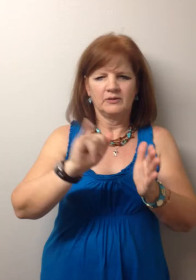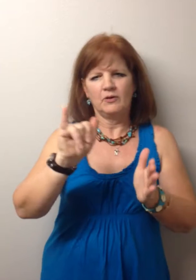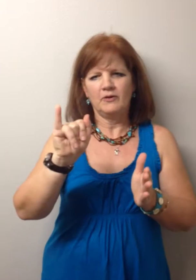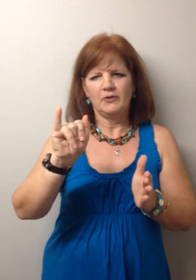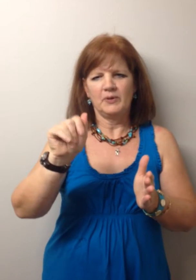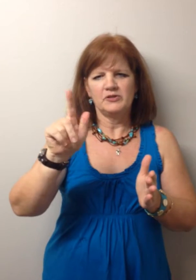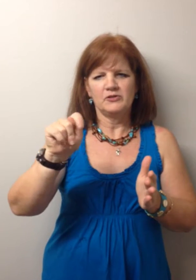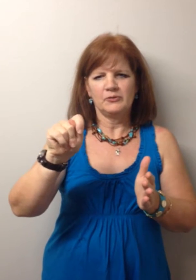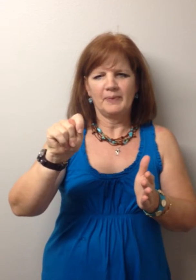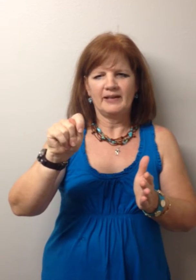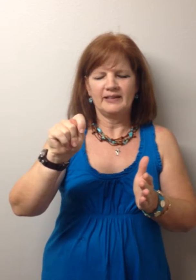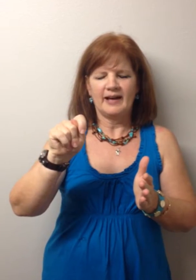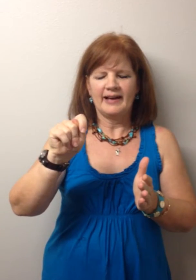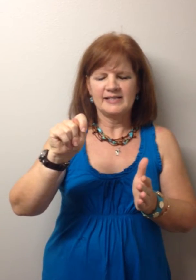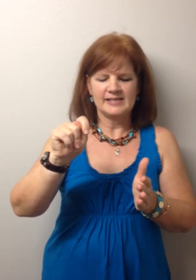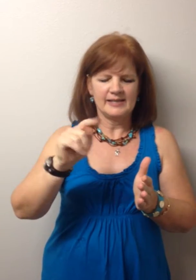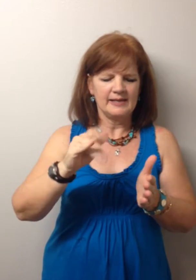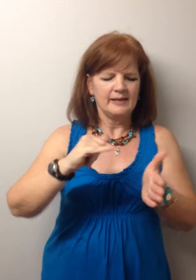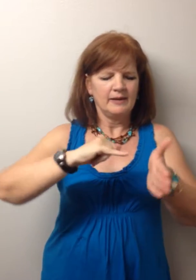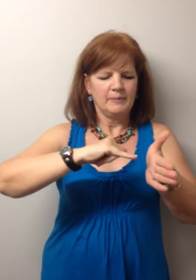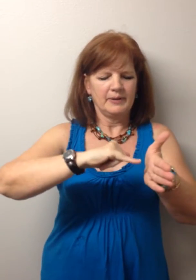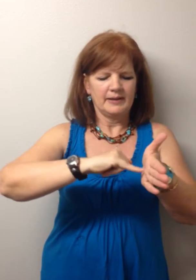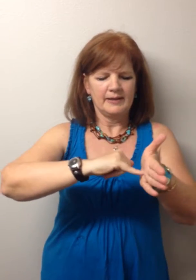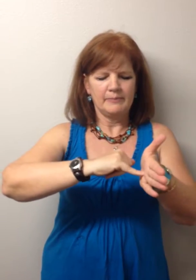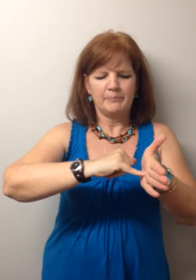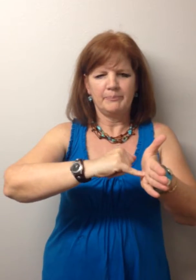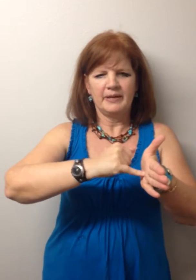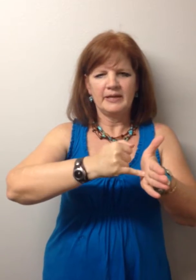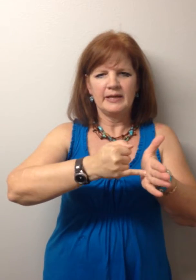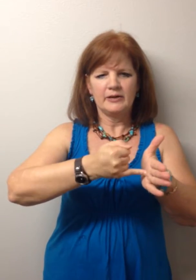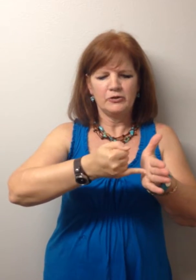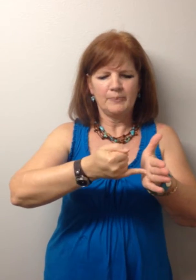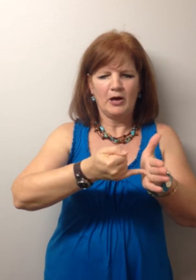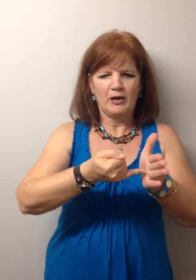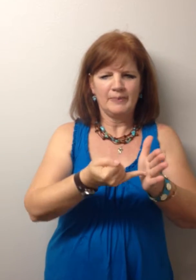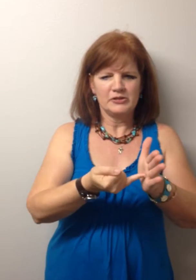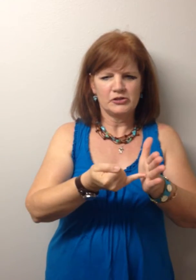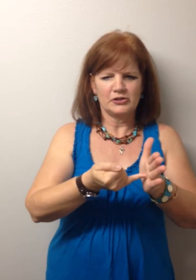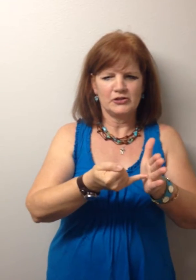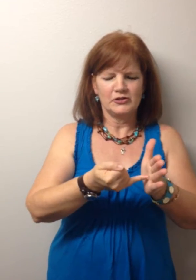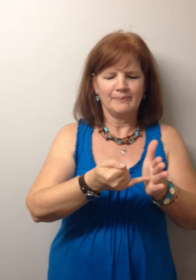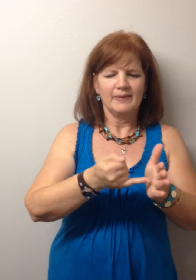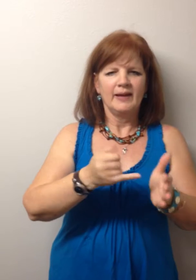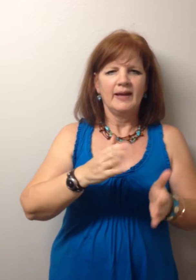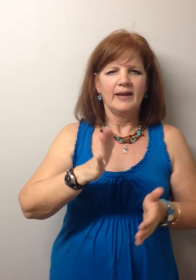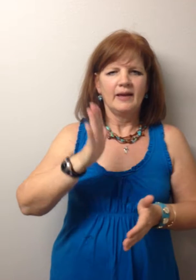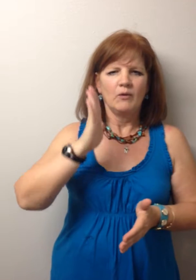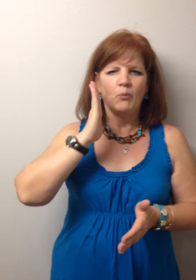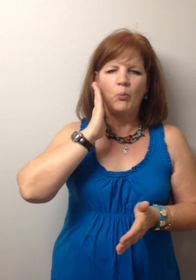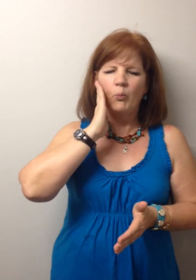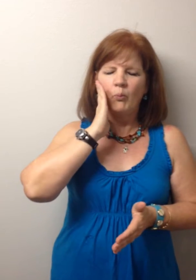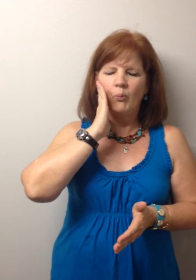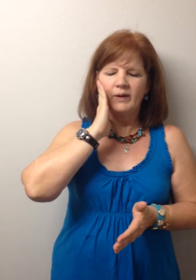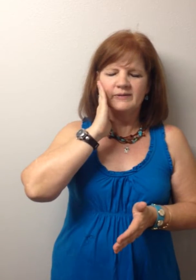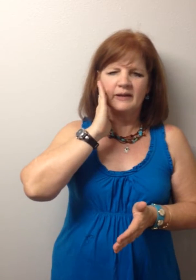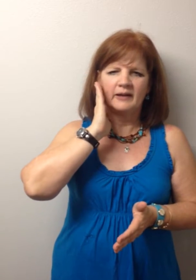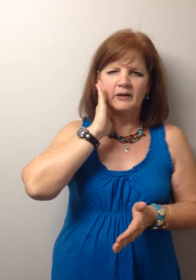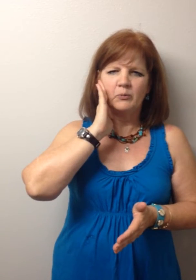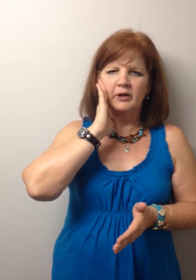or if you want to spell it IT, but it, pinky on your palm and turn, is gonna, we're gonna